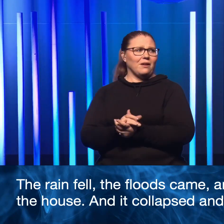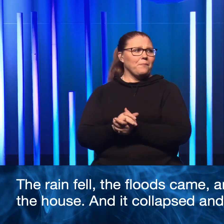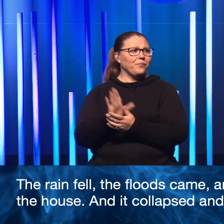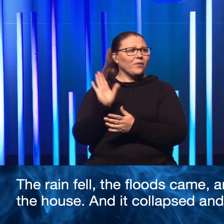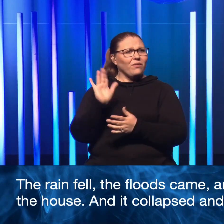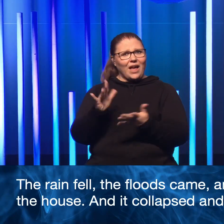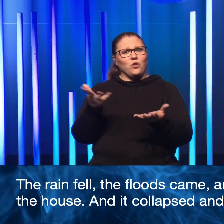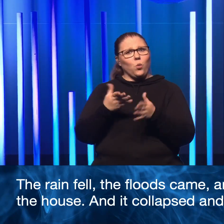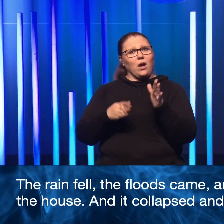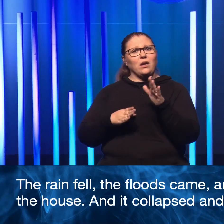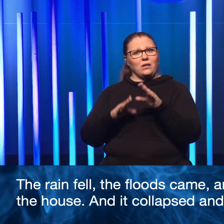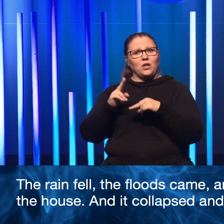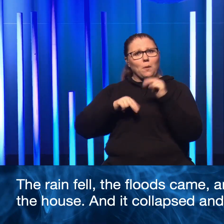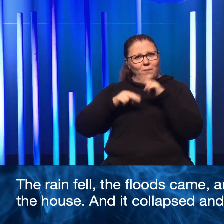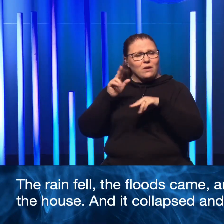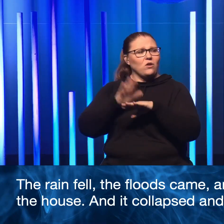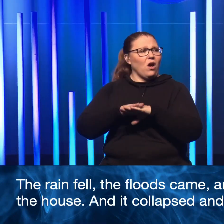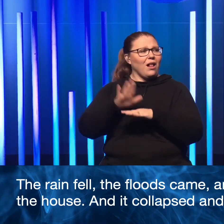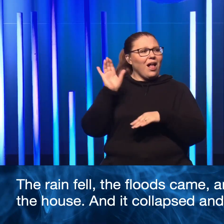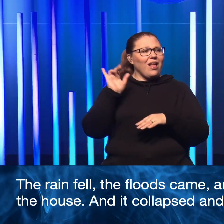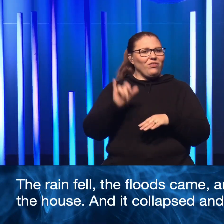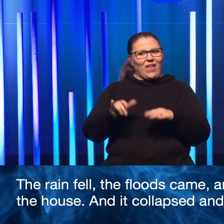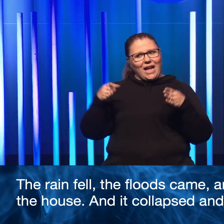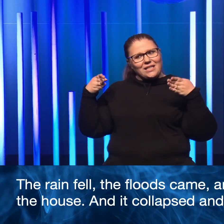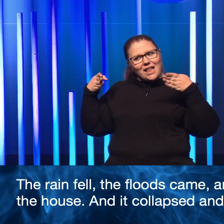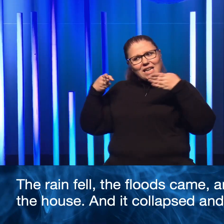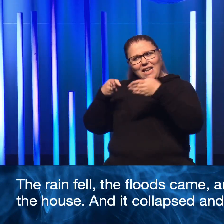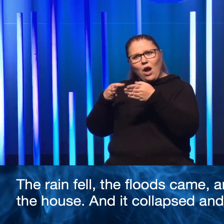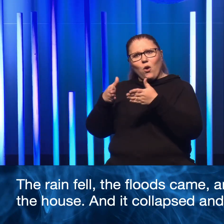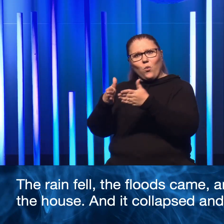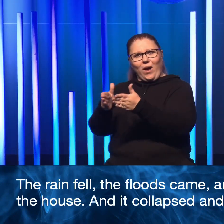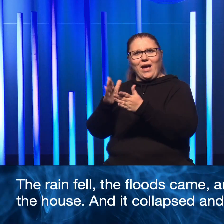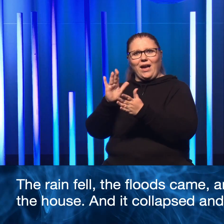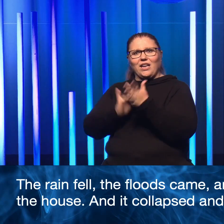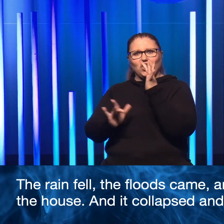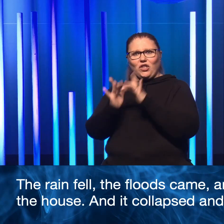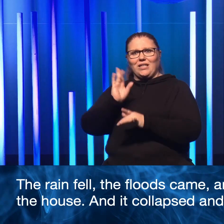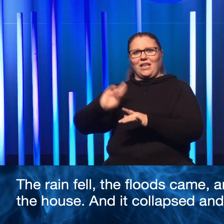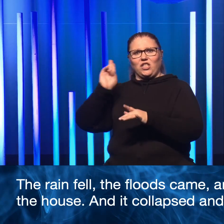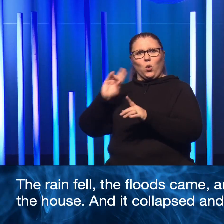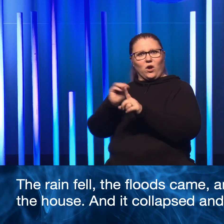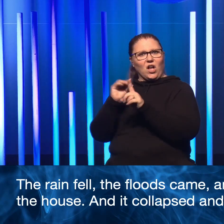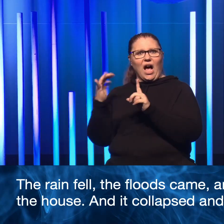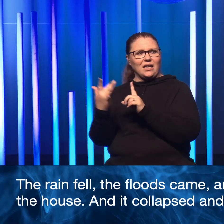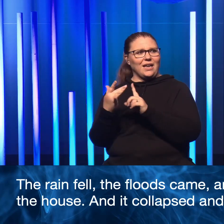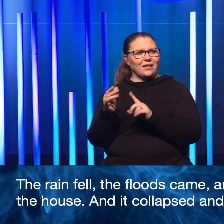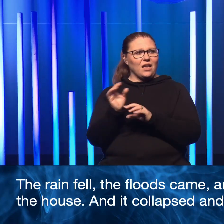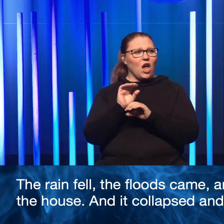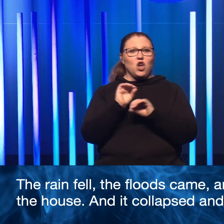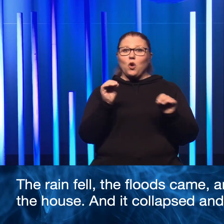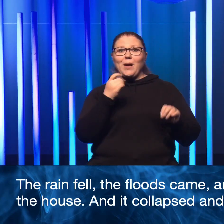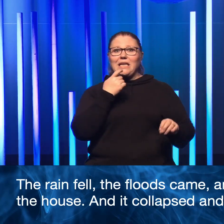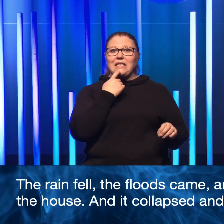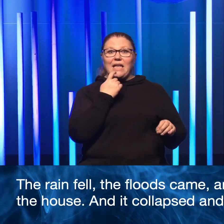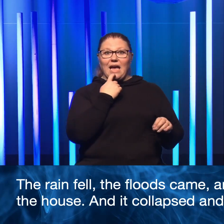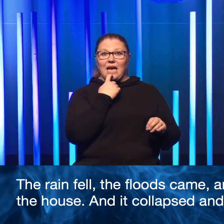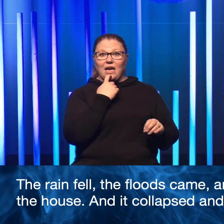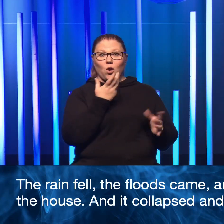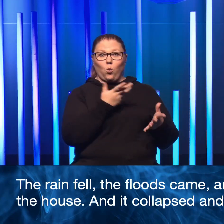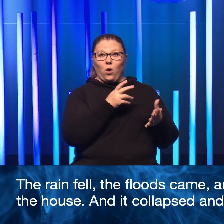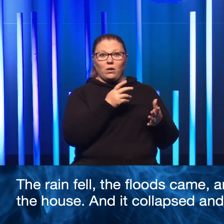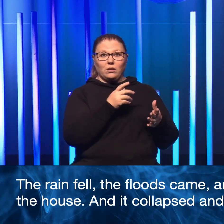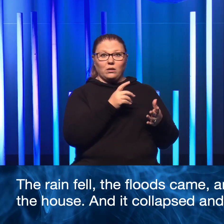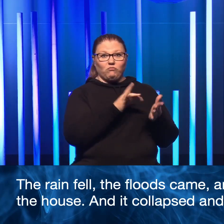you build on, and that was the narrow way in Jesus' historical context. Nobody's going around saying what Jesus is saying, by the